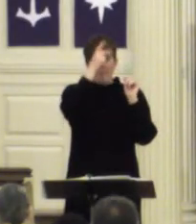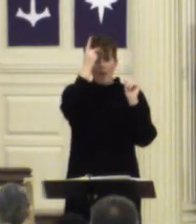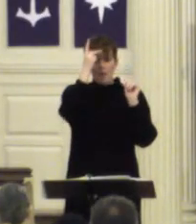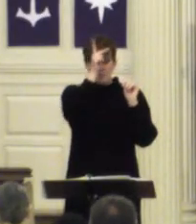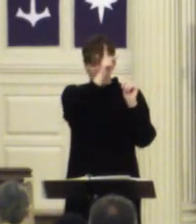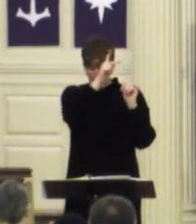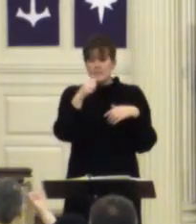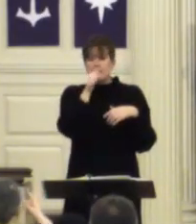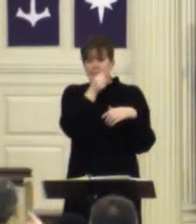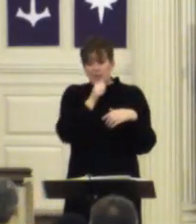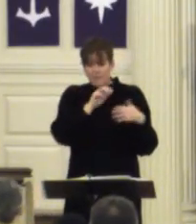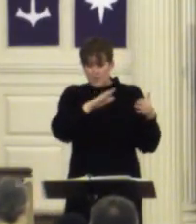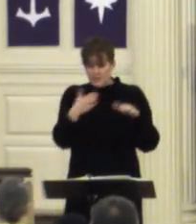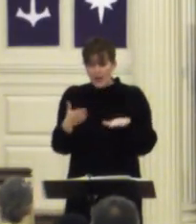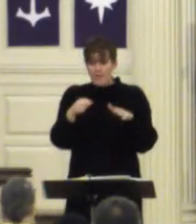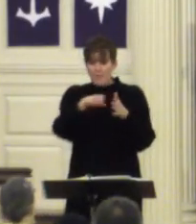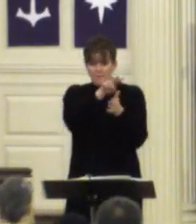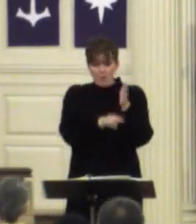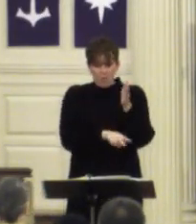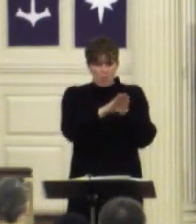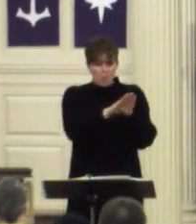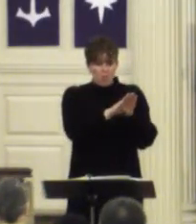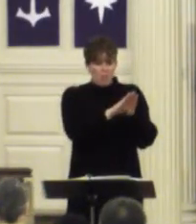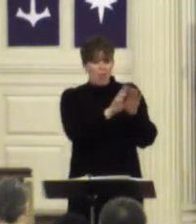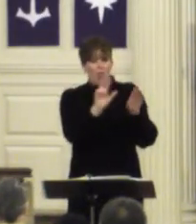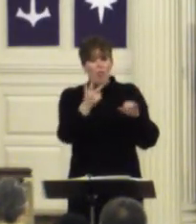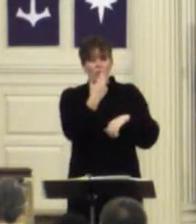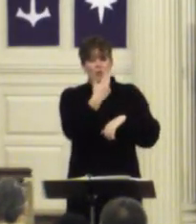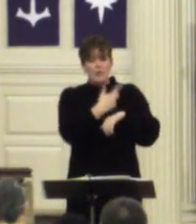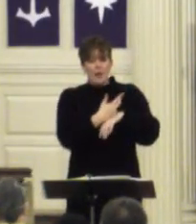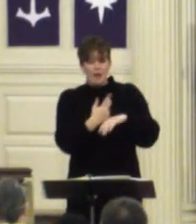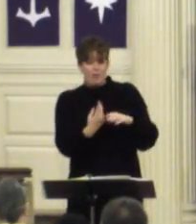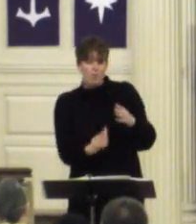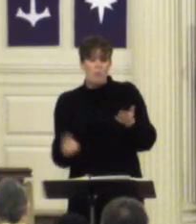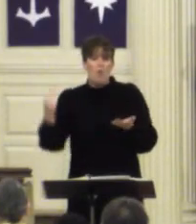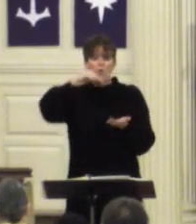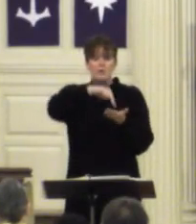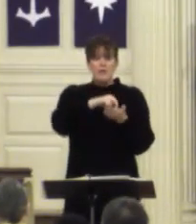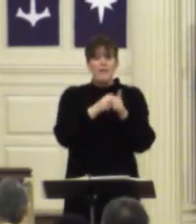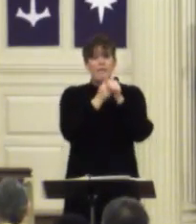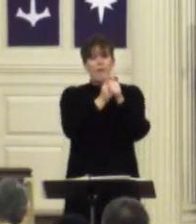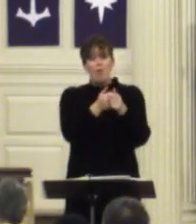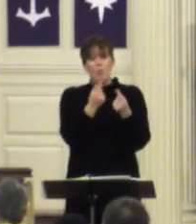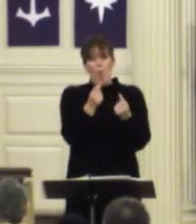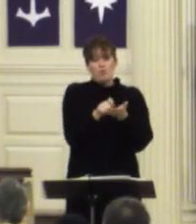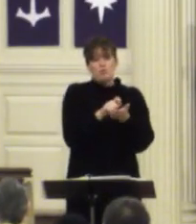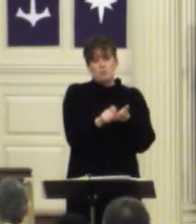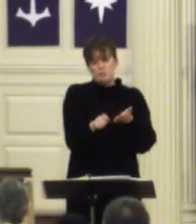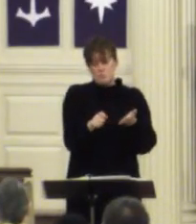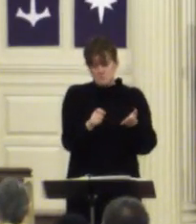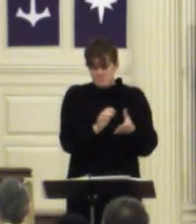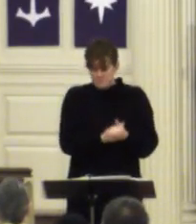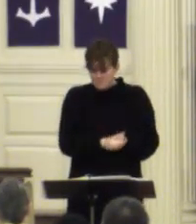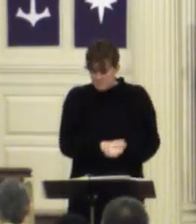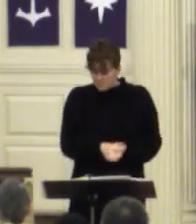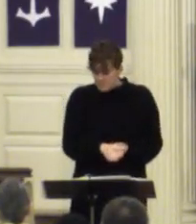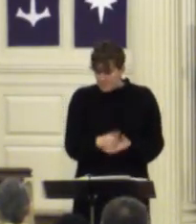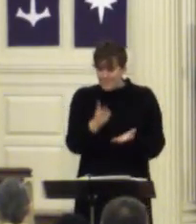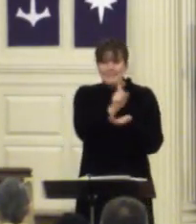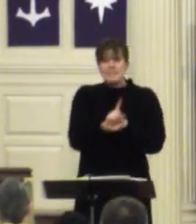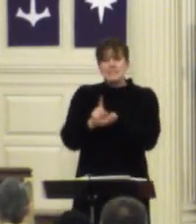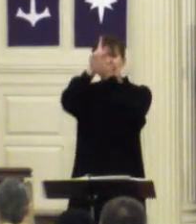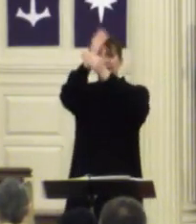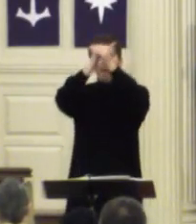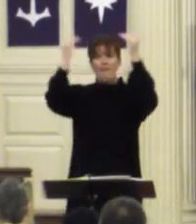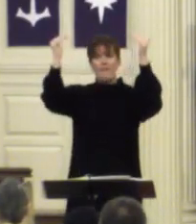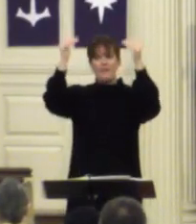was buried, and rose again on the third day in accordance with the scriptures. He ascended into heaven and